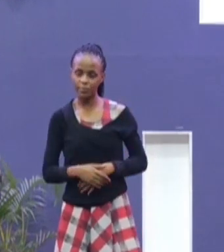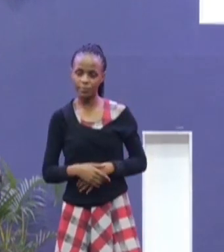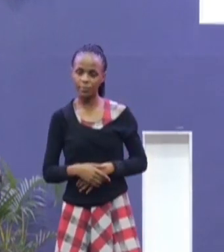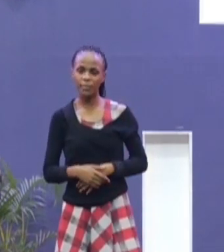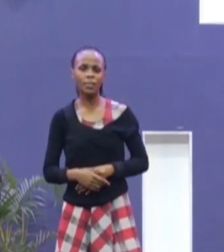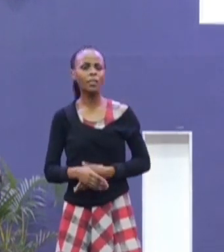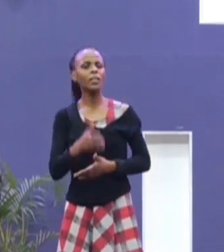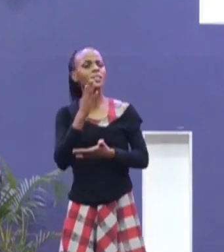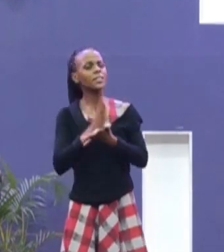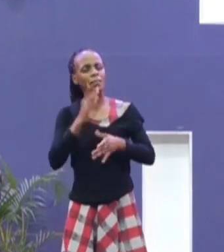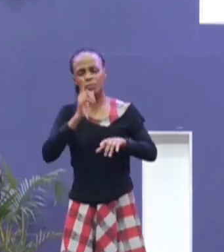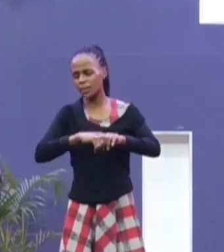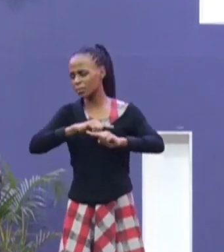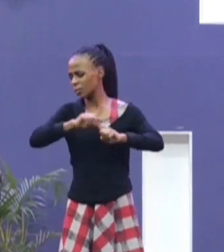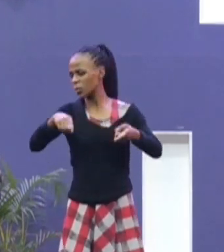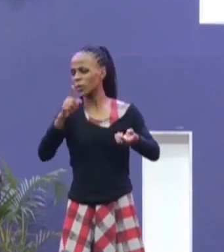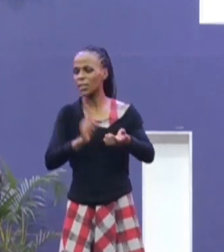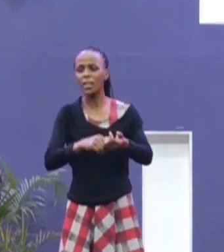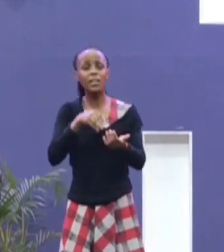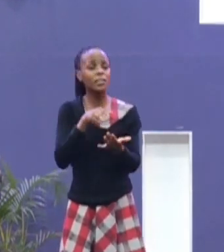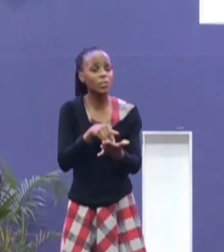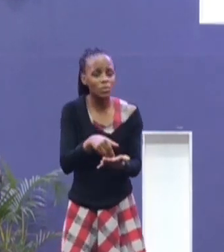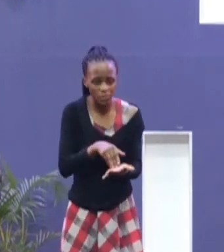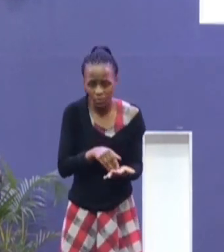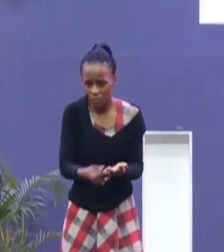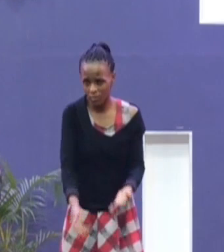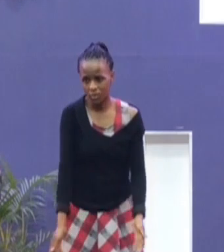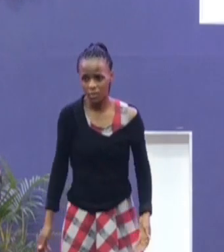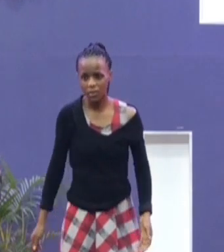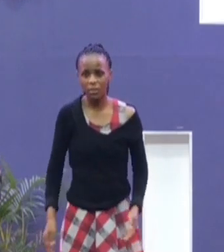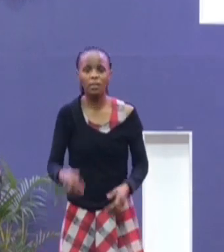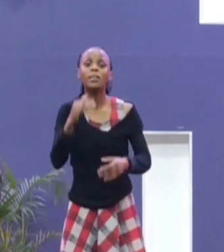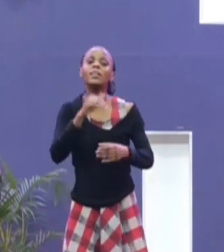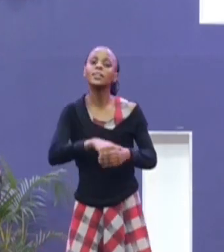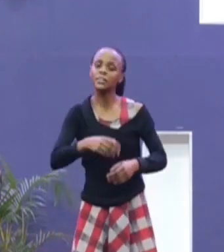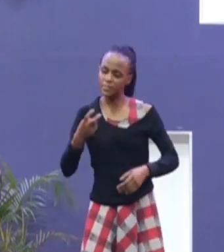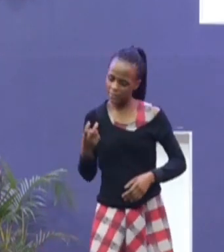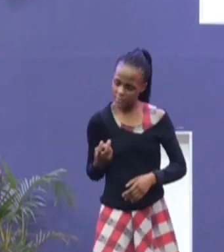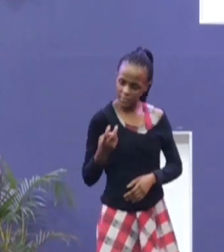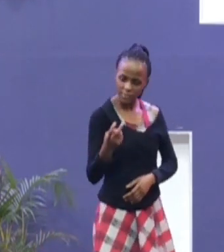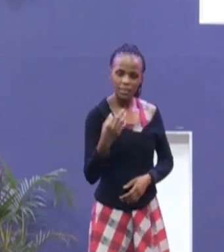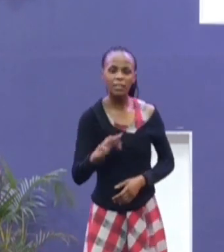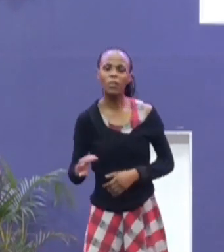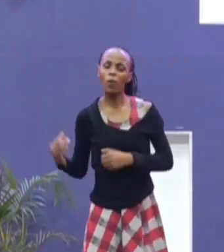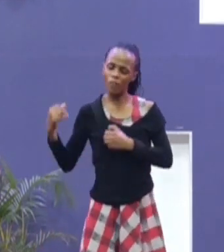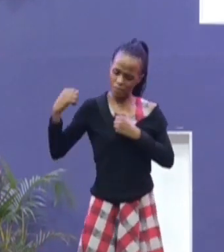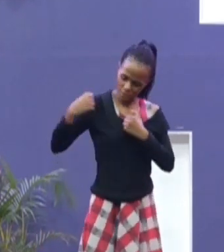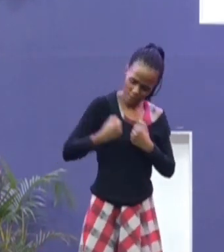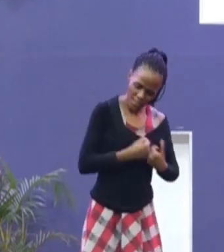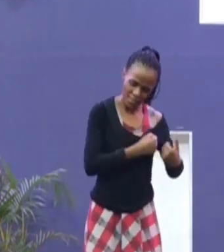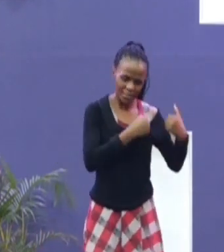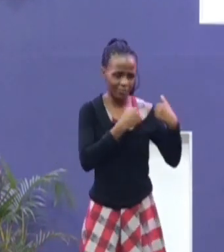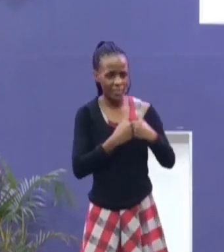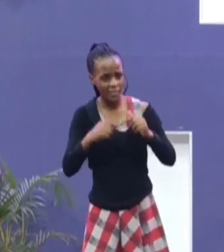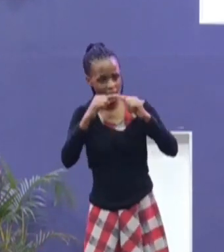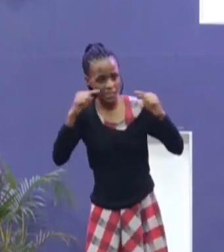times we become weak. Ebiseera ebimu tunafuwa. In the journey of fighting against the enemy. Mu